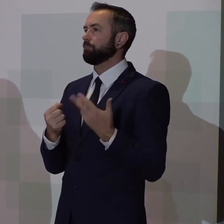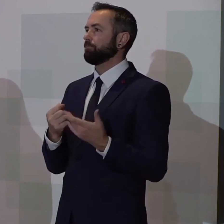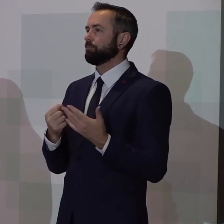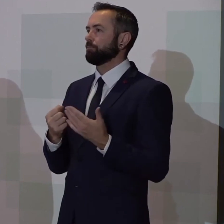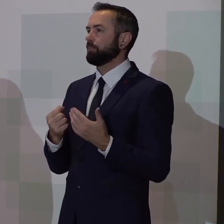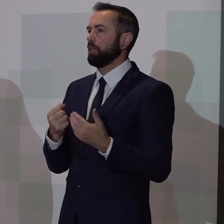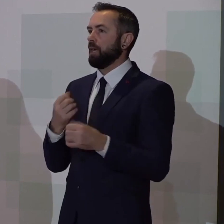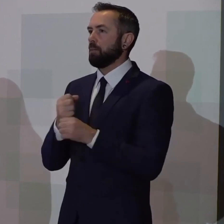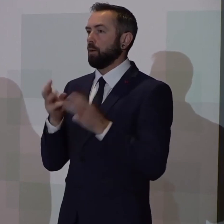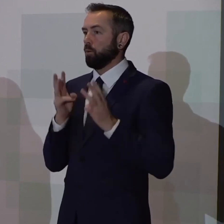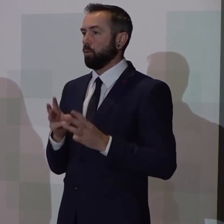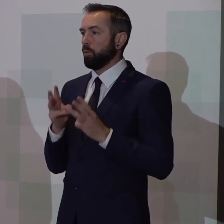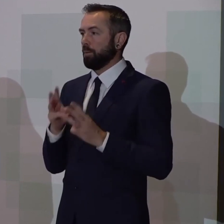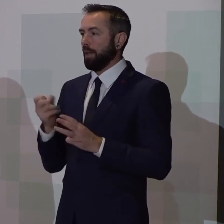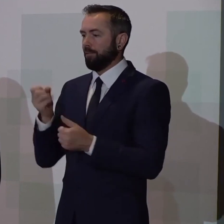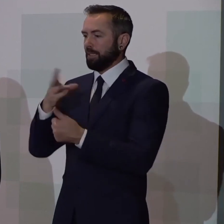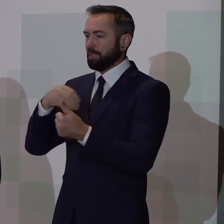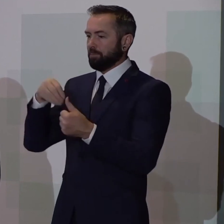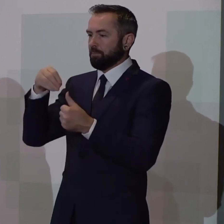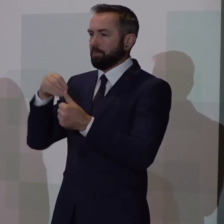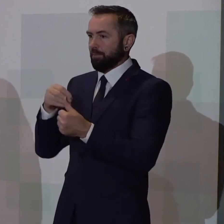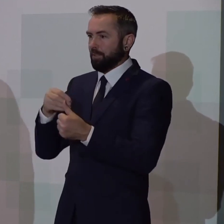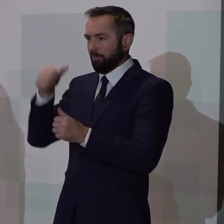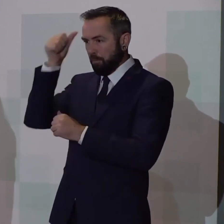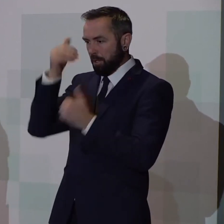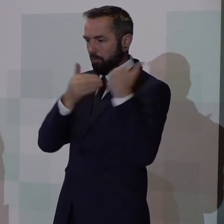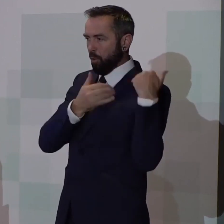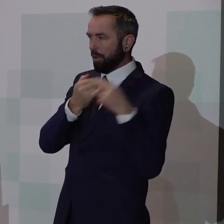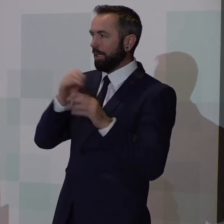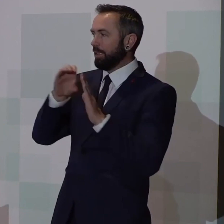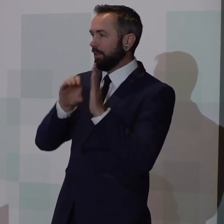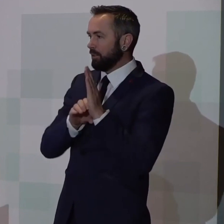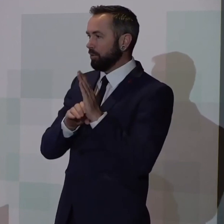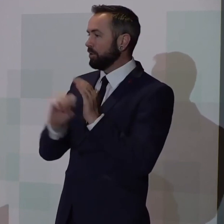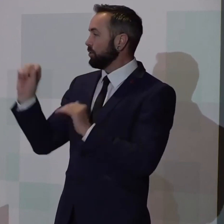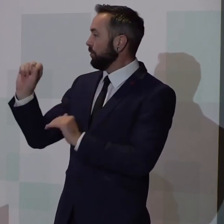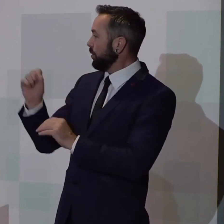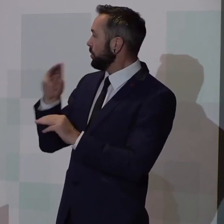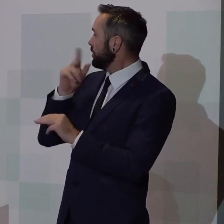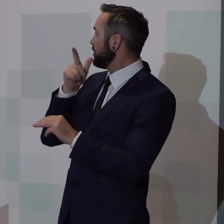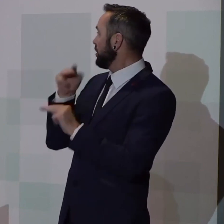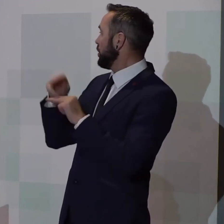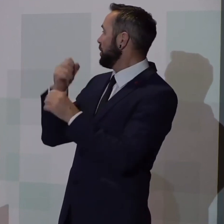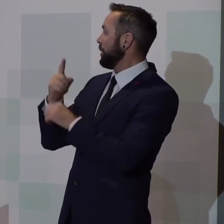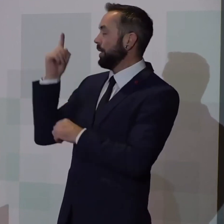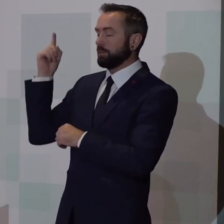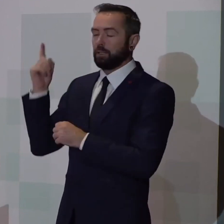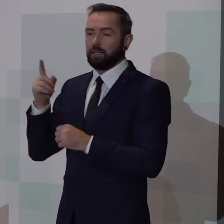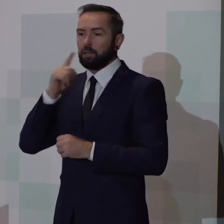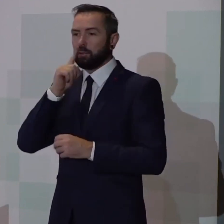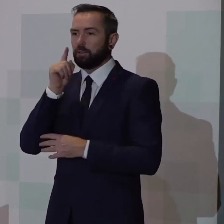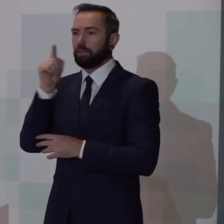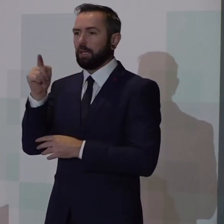that the women were accorded a very specific familial role in the Constitution. Siobhan is going to talk about that. But again,